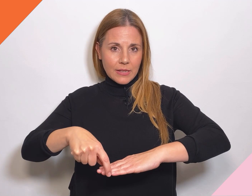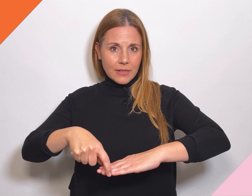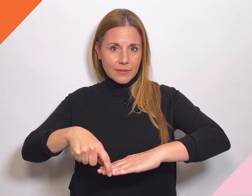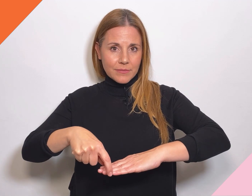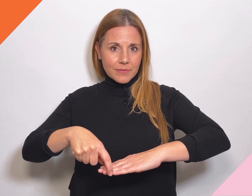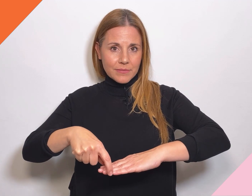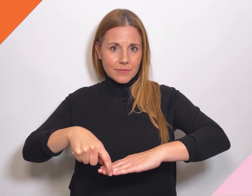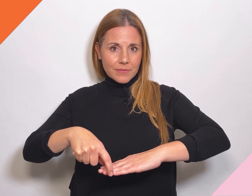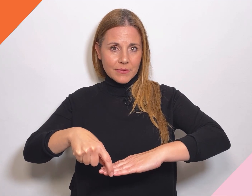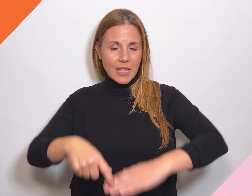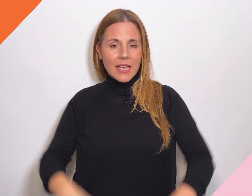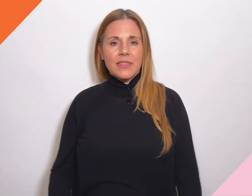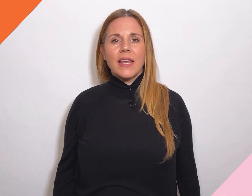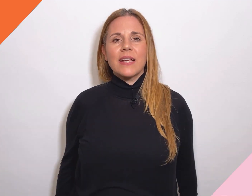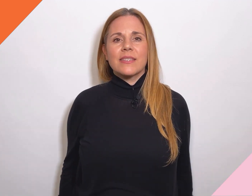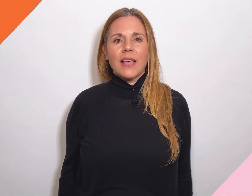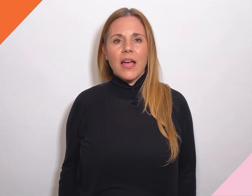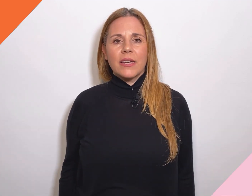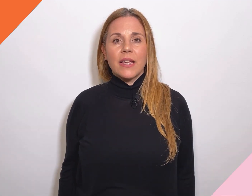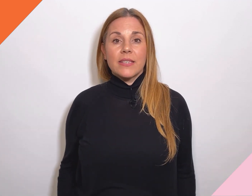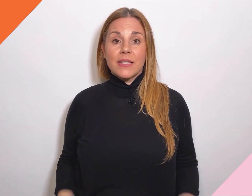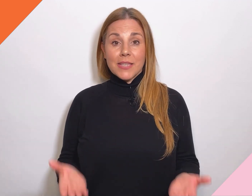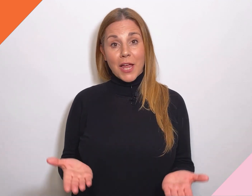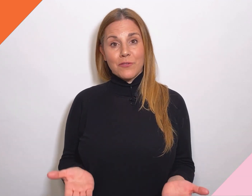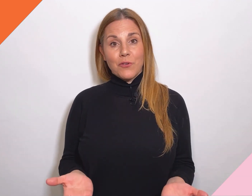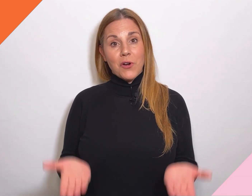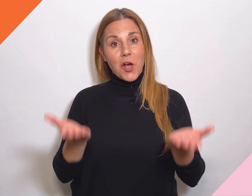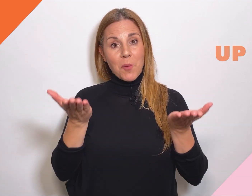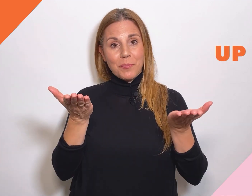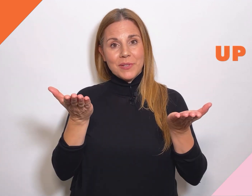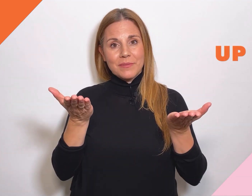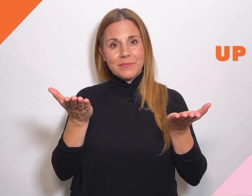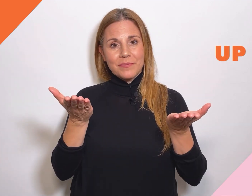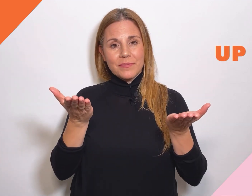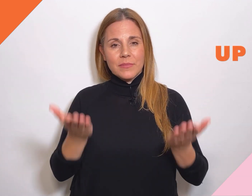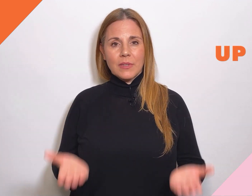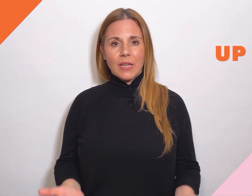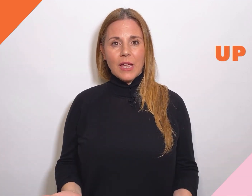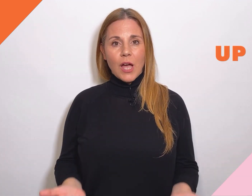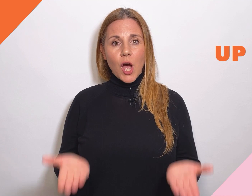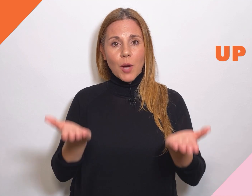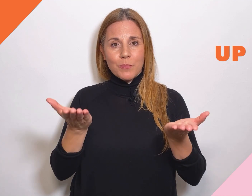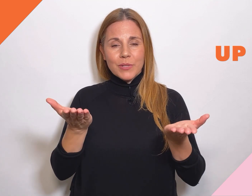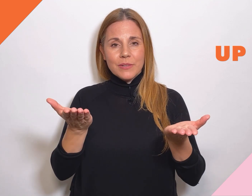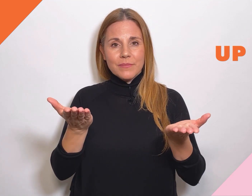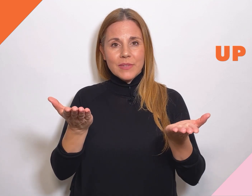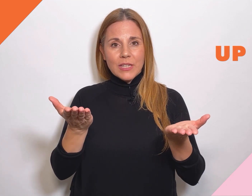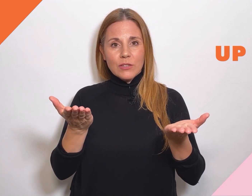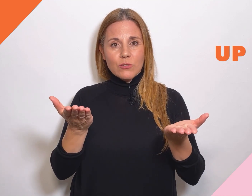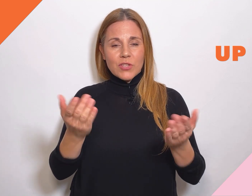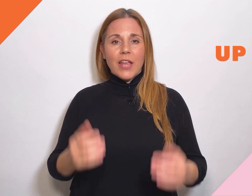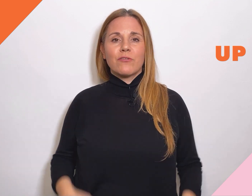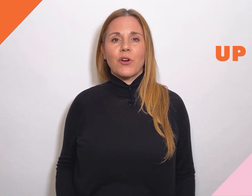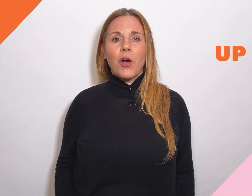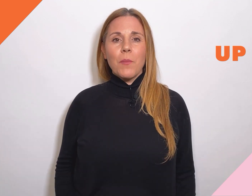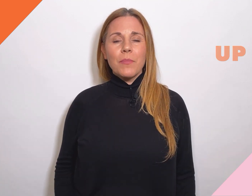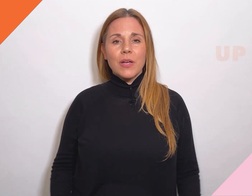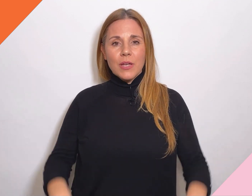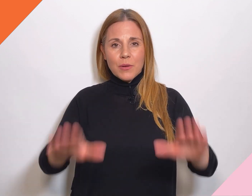clean. The next sign is the sign for up. Up. To sign for up,